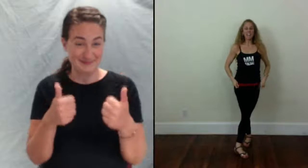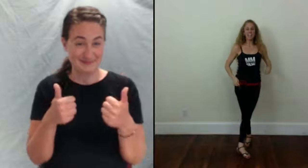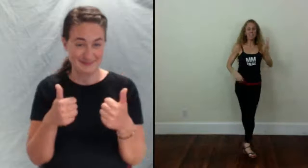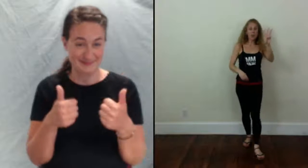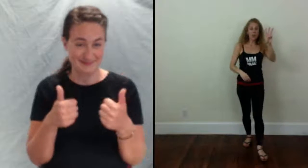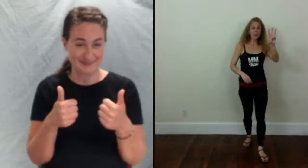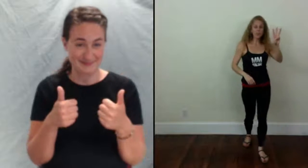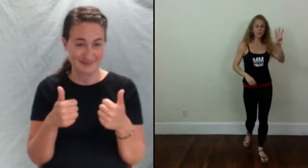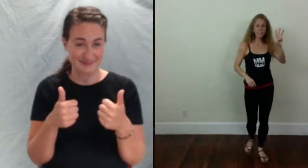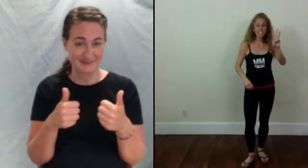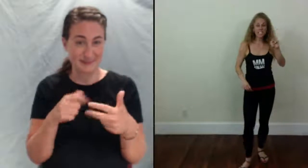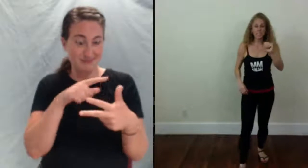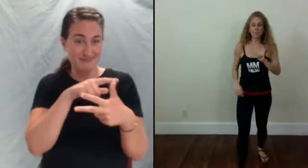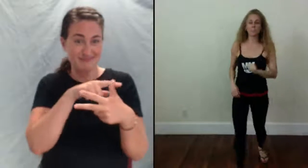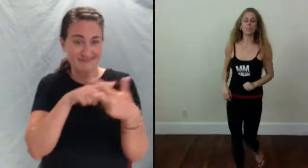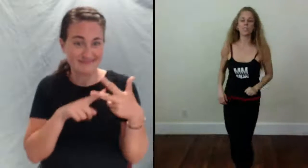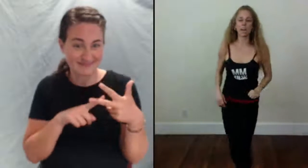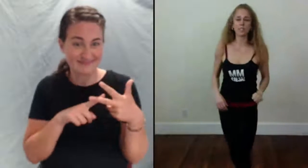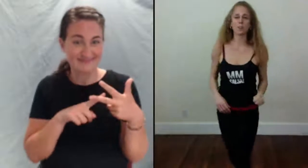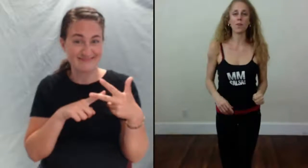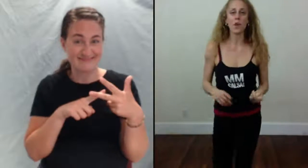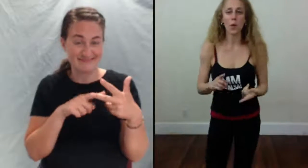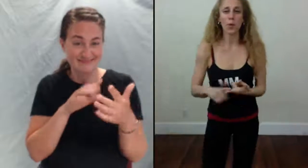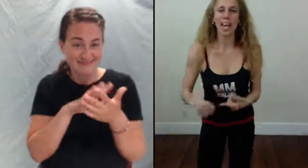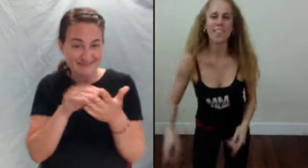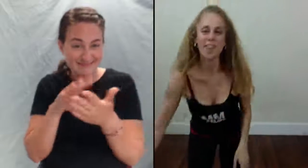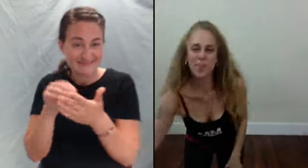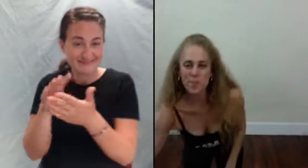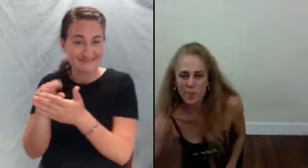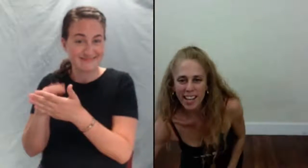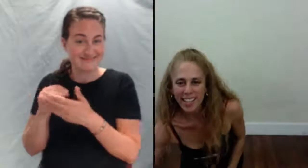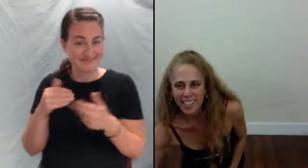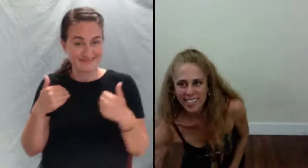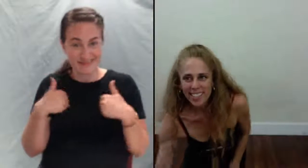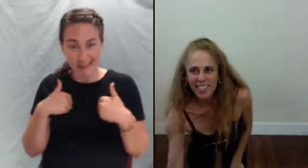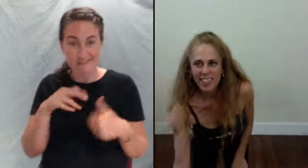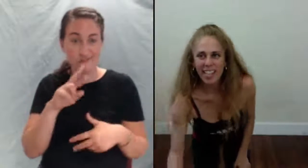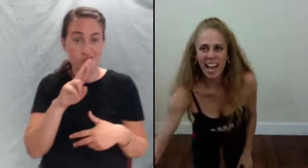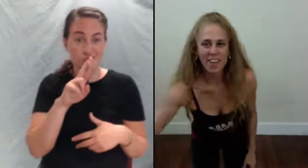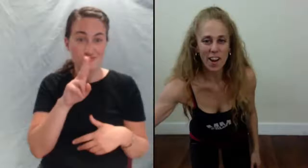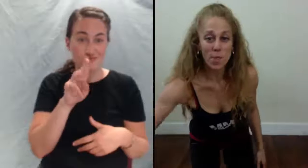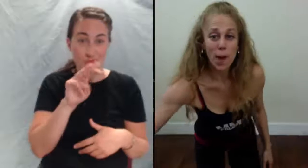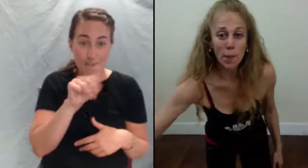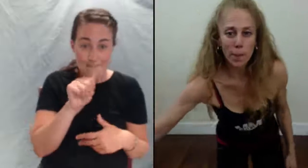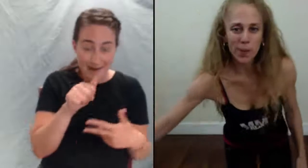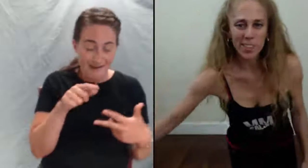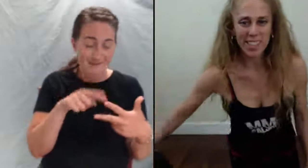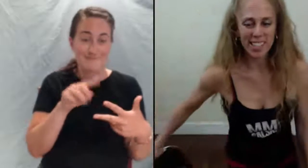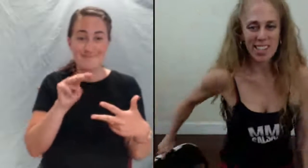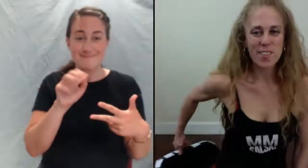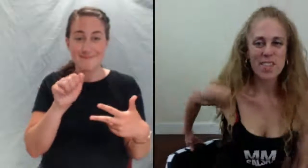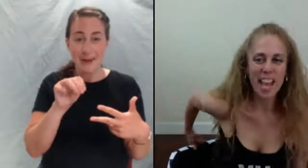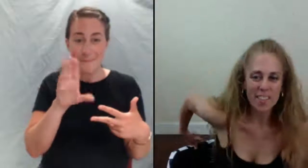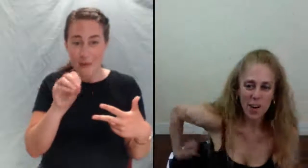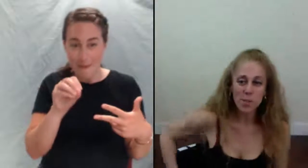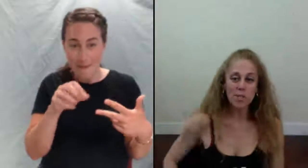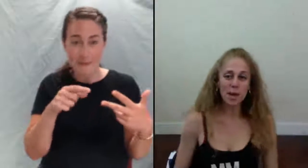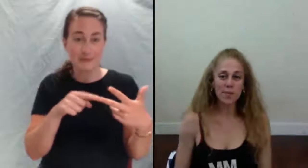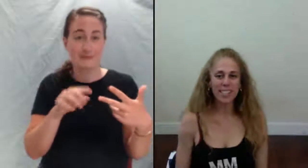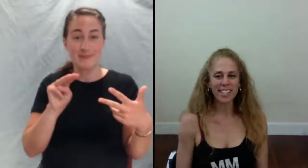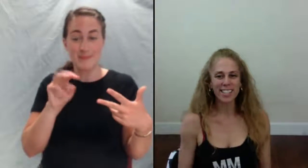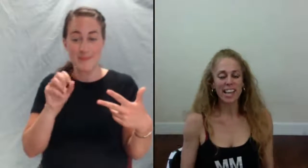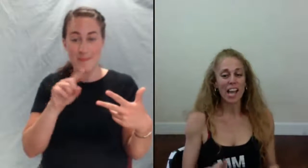Okay, now we have all 3 steps that we talked about. We have our rumba, we have our mambo, we have